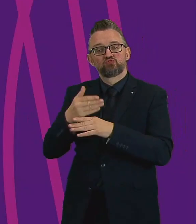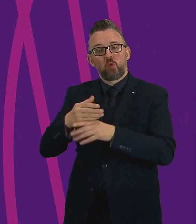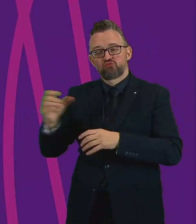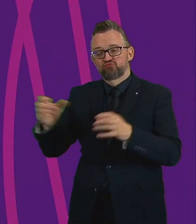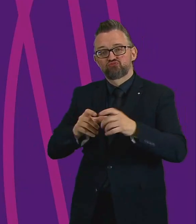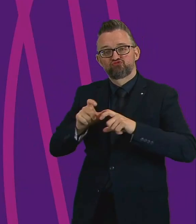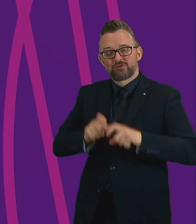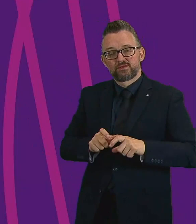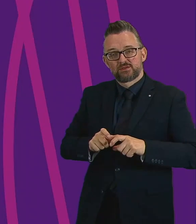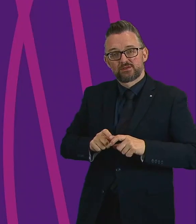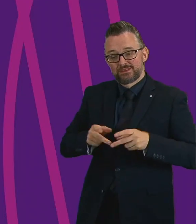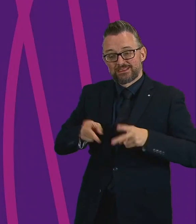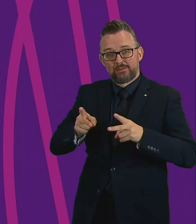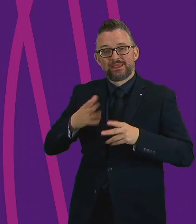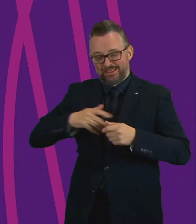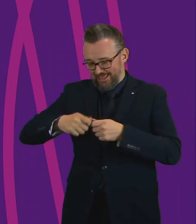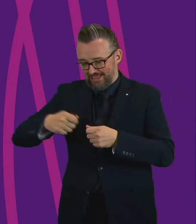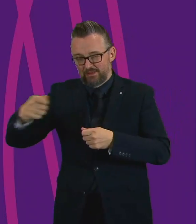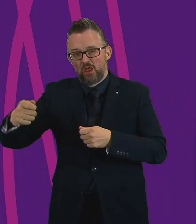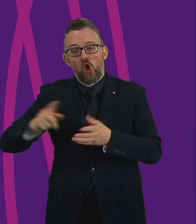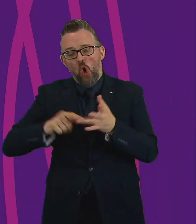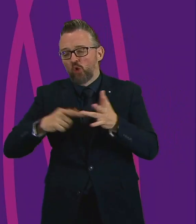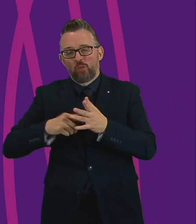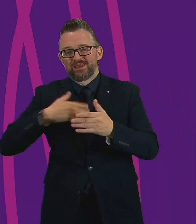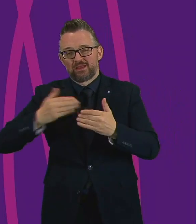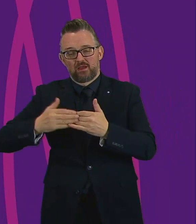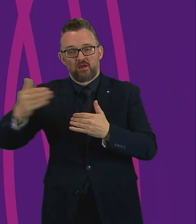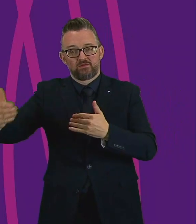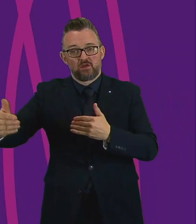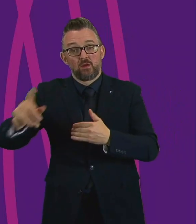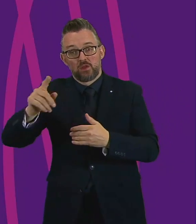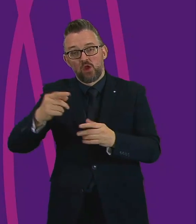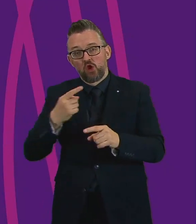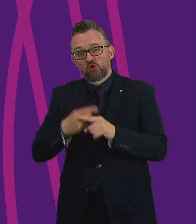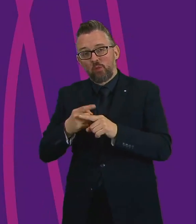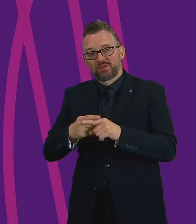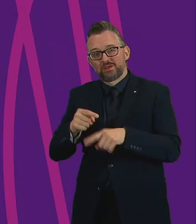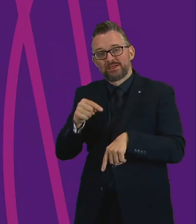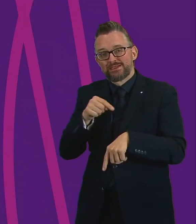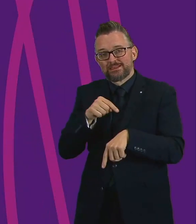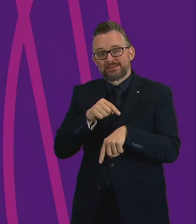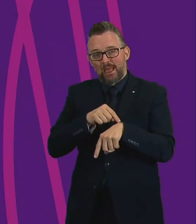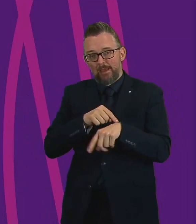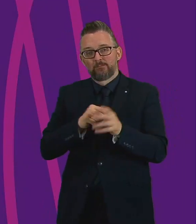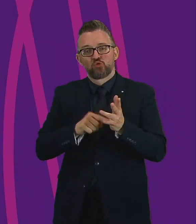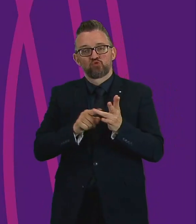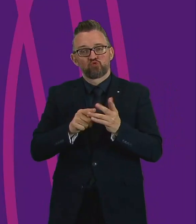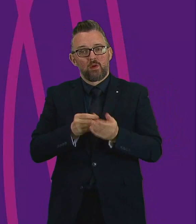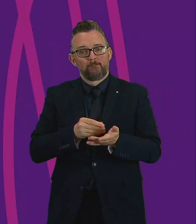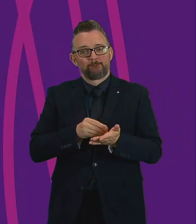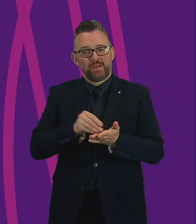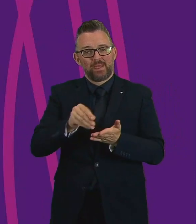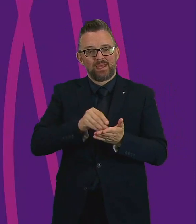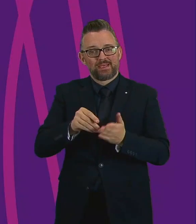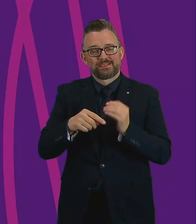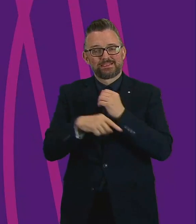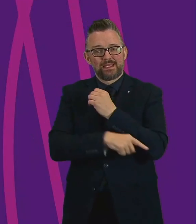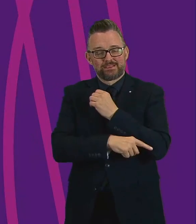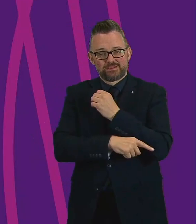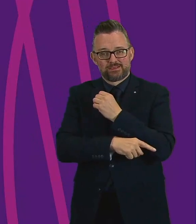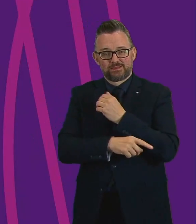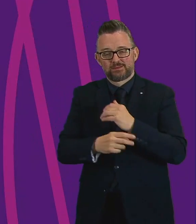scheme beyond October, and also on the point of a time to pay debts. I thought that was